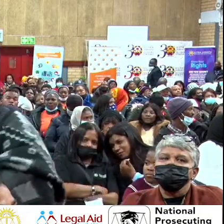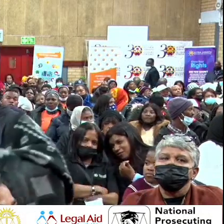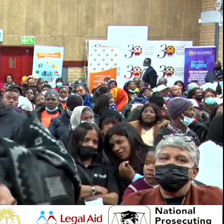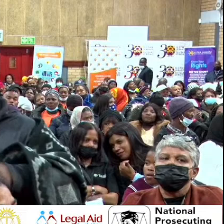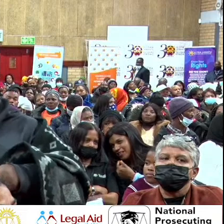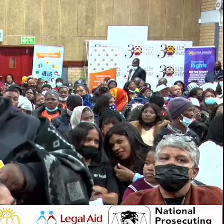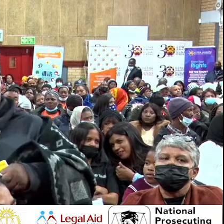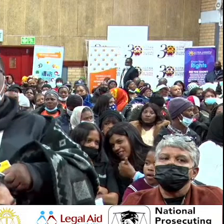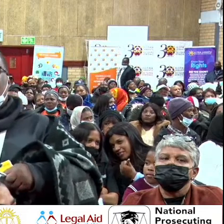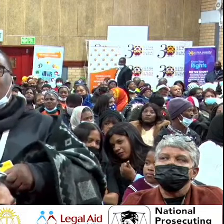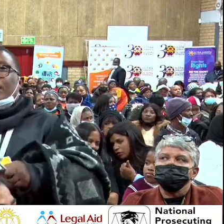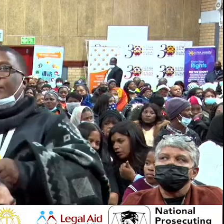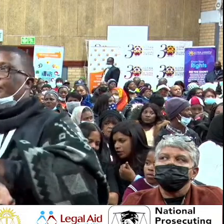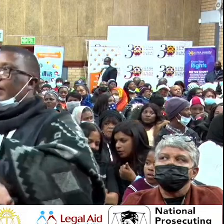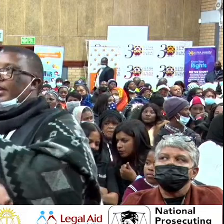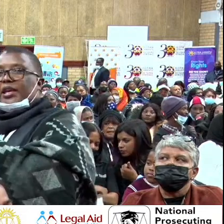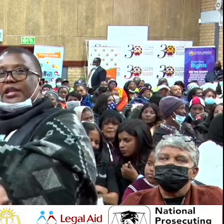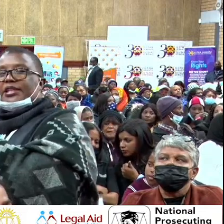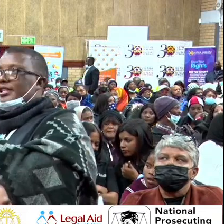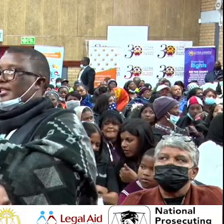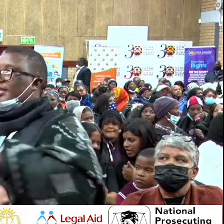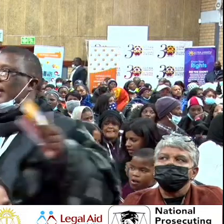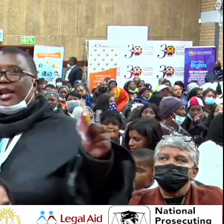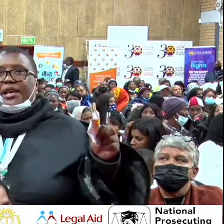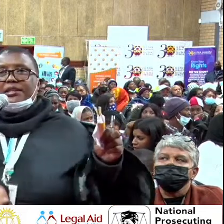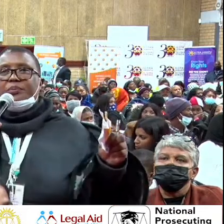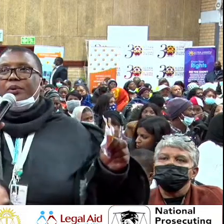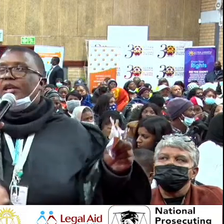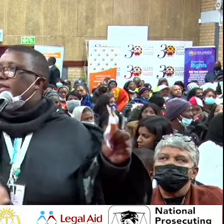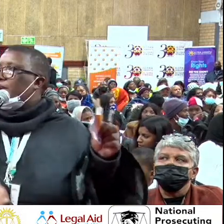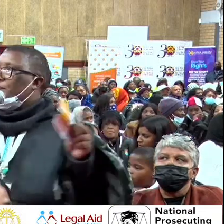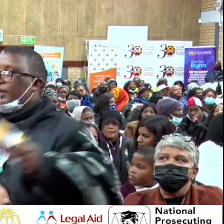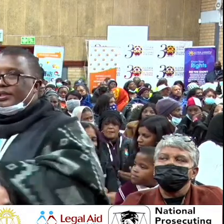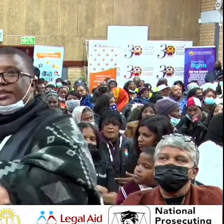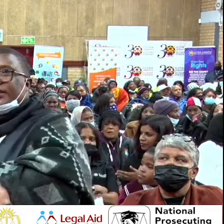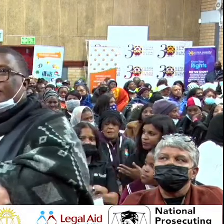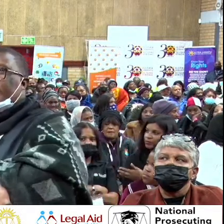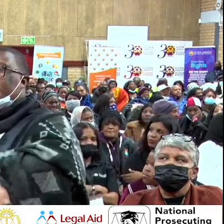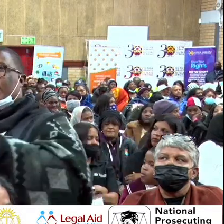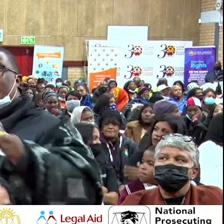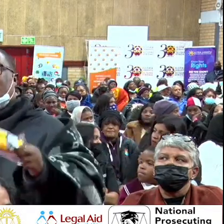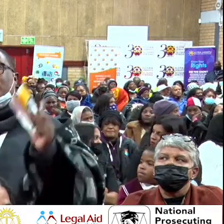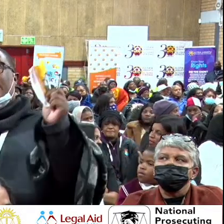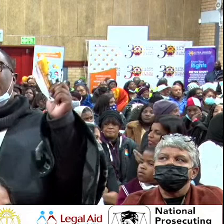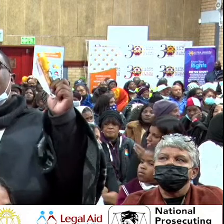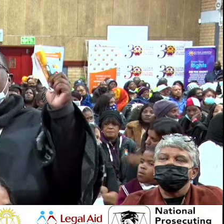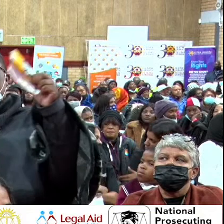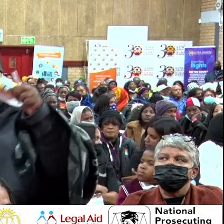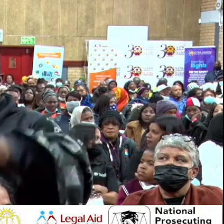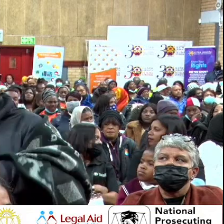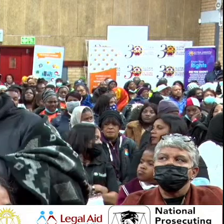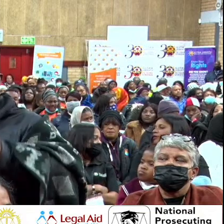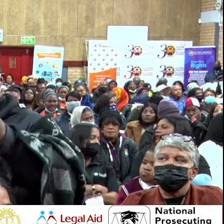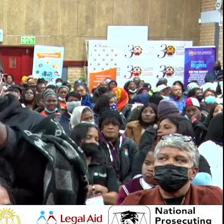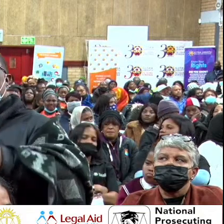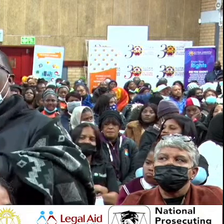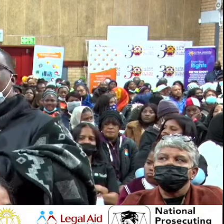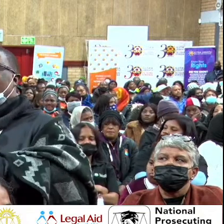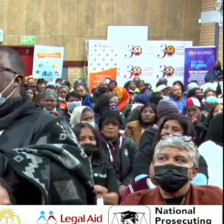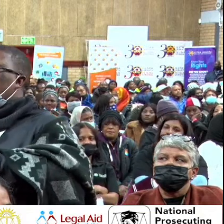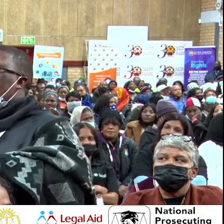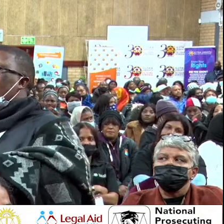Delft. Be it a satellite, be it a building, be it a whatever, because at that point we